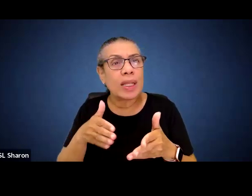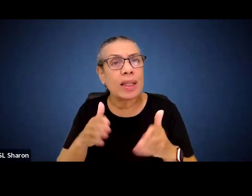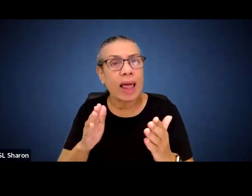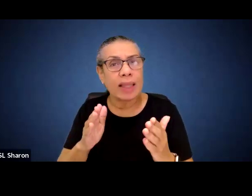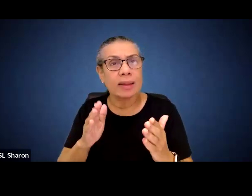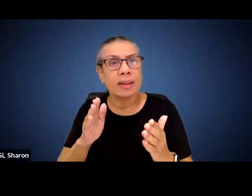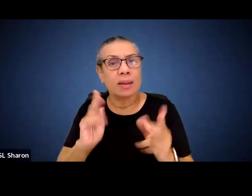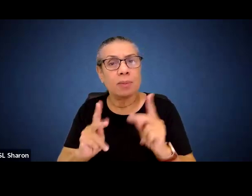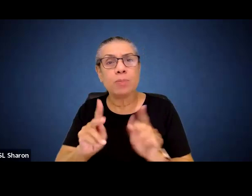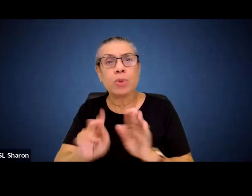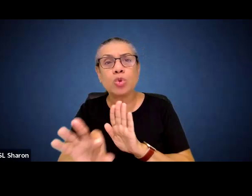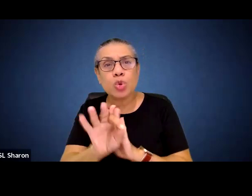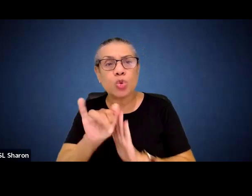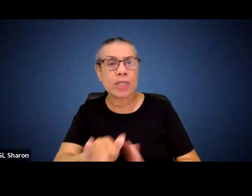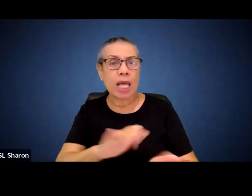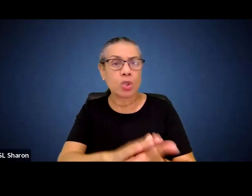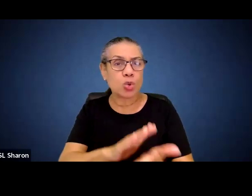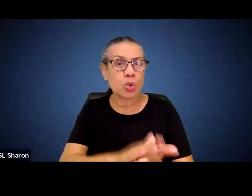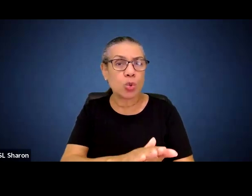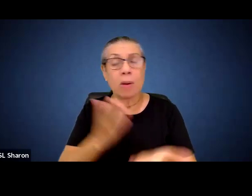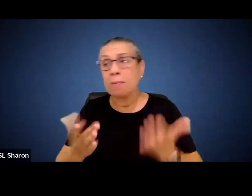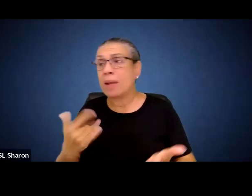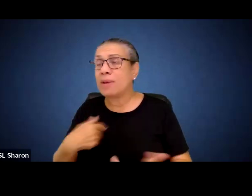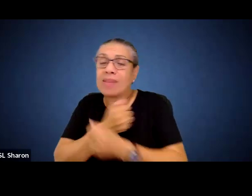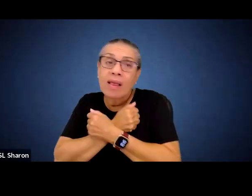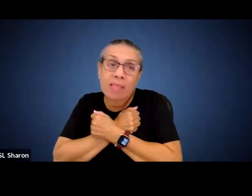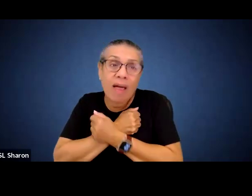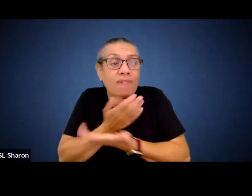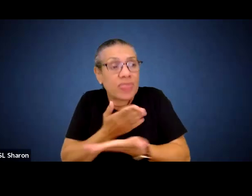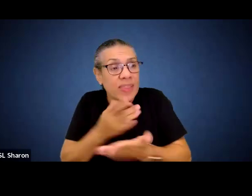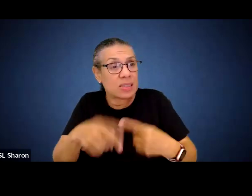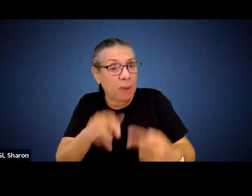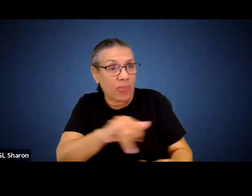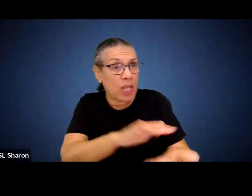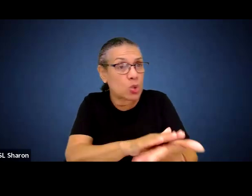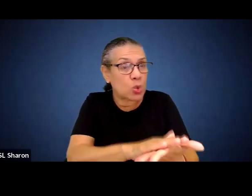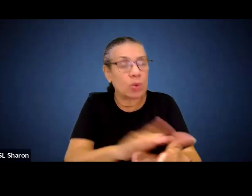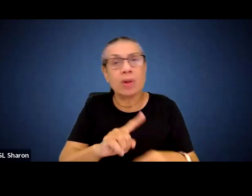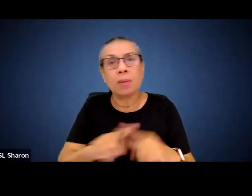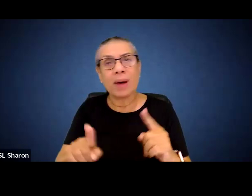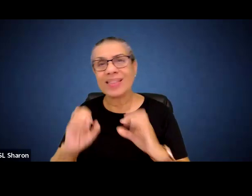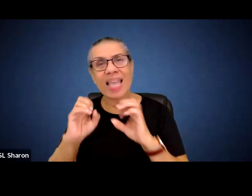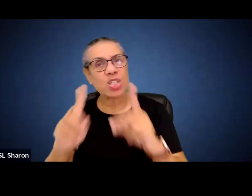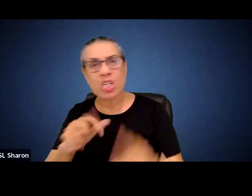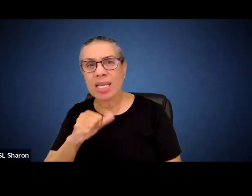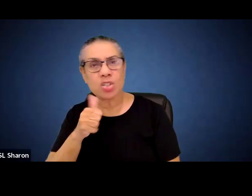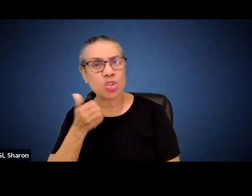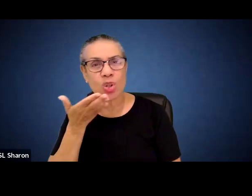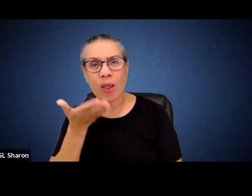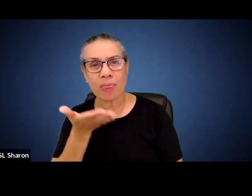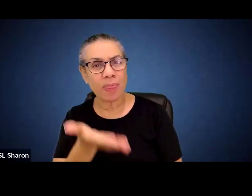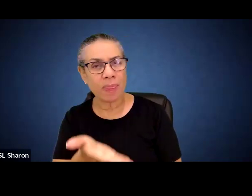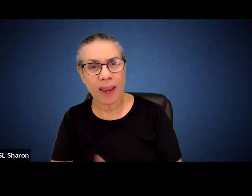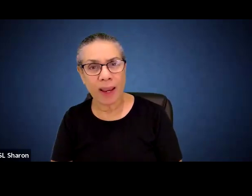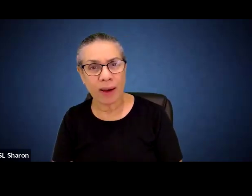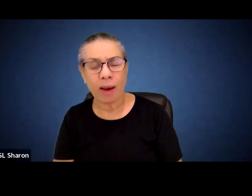choose the school, even though they may love a lot of things about it? They're not getting the quality of education that they should